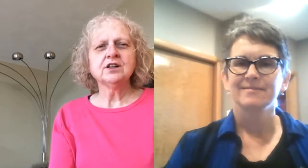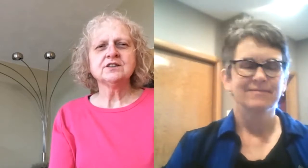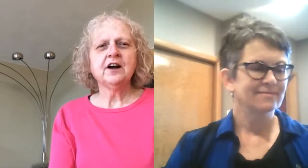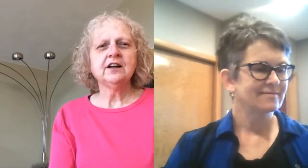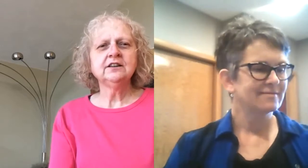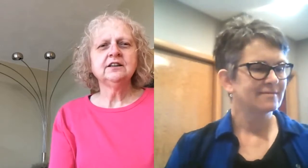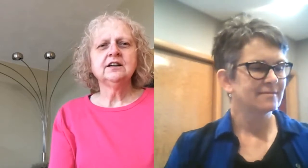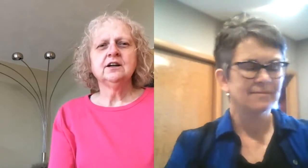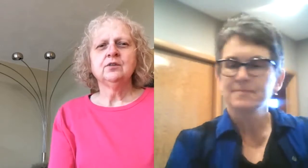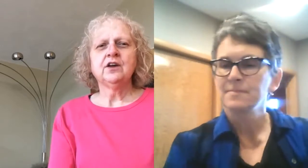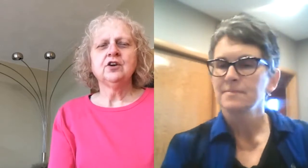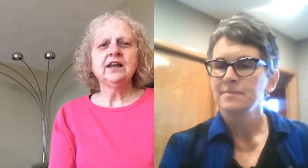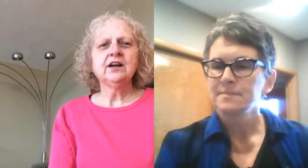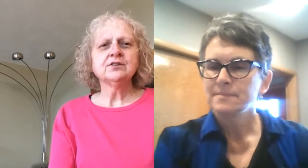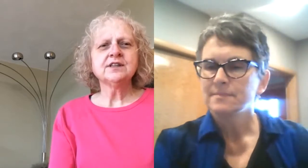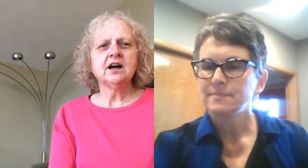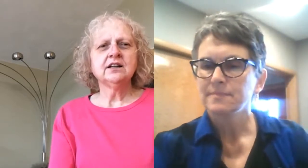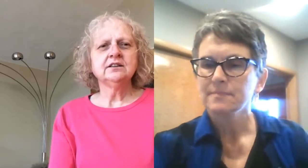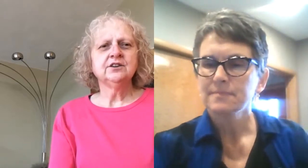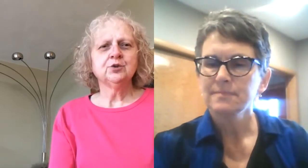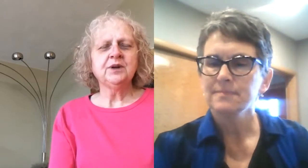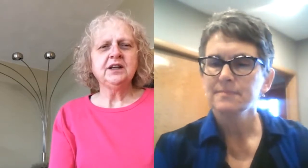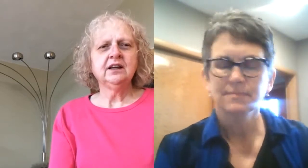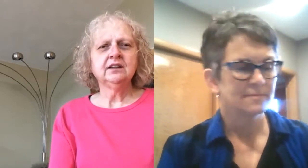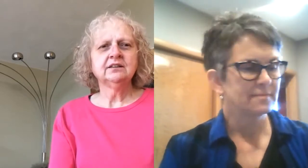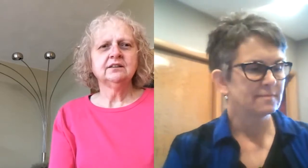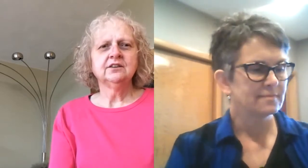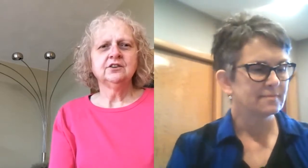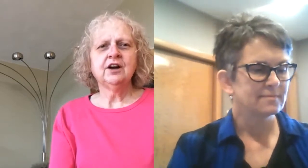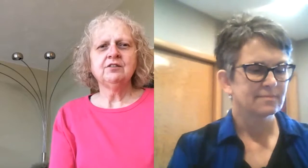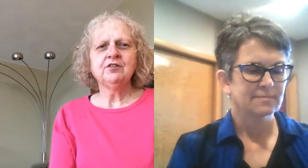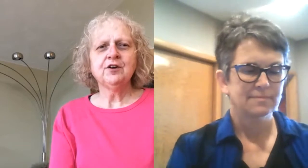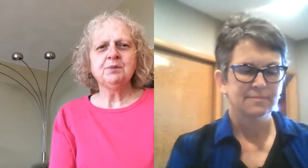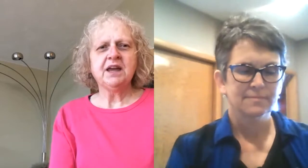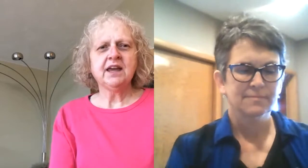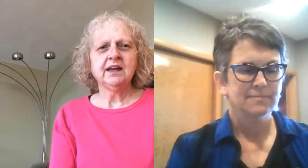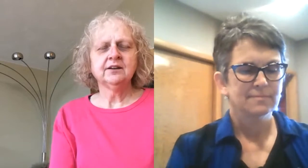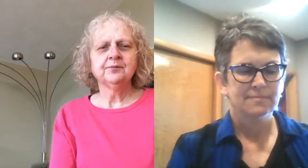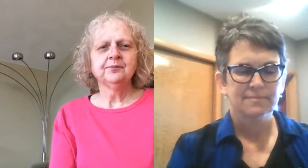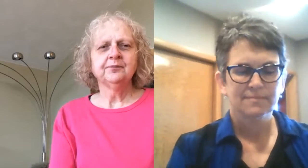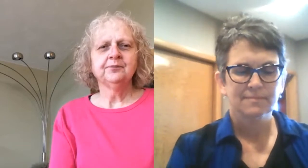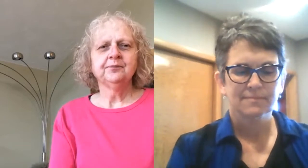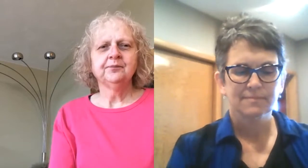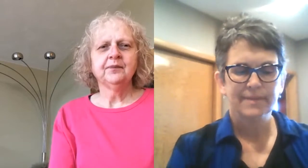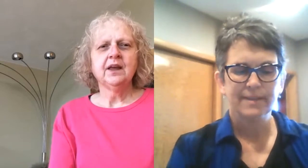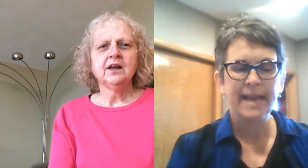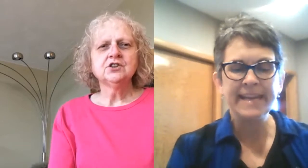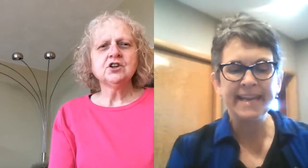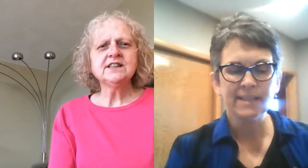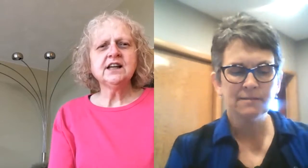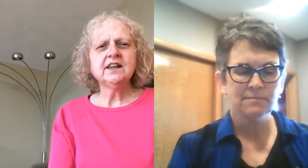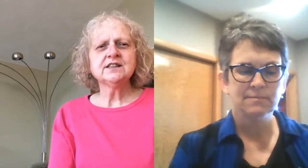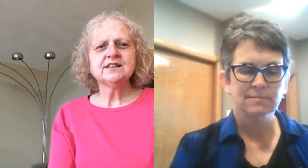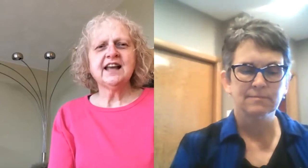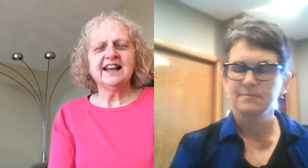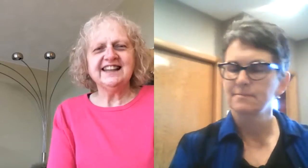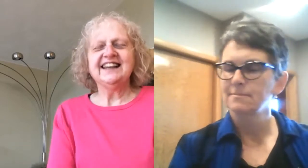that you're having lots of fun, that you're getting outside, you're reading, you're having fun baking. And